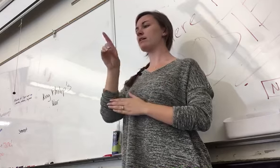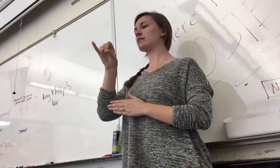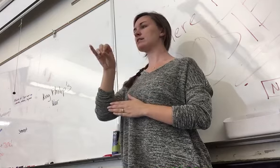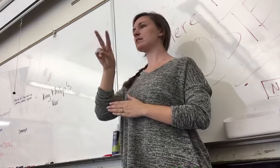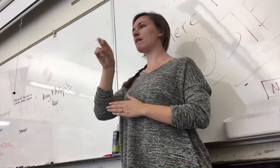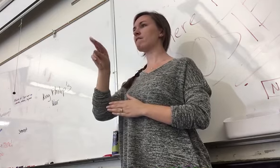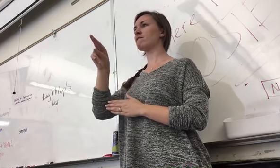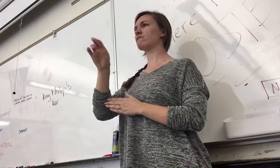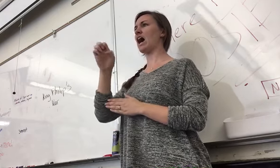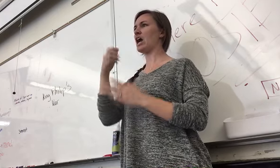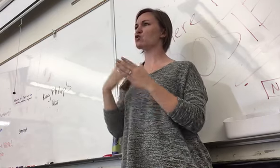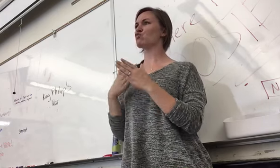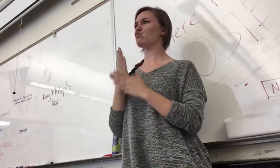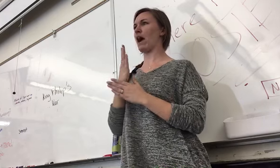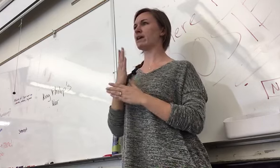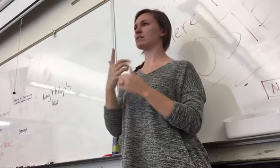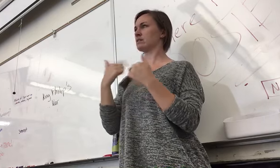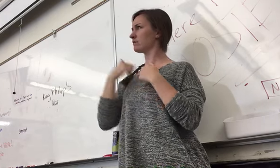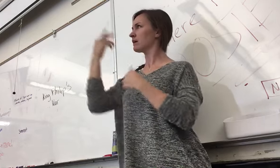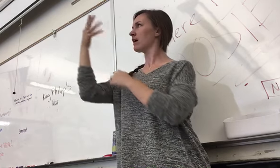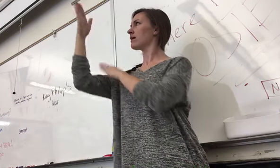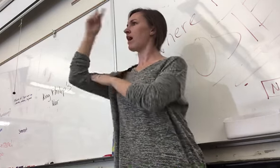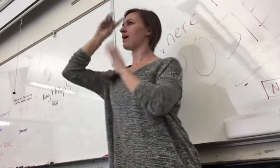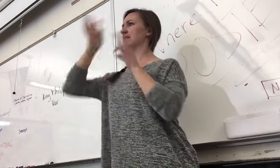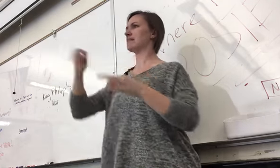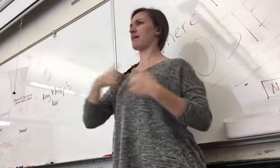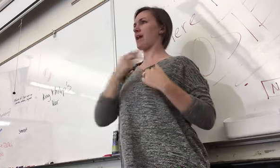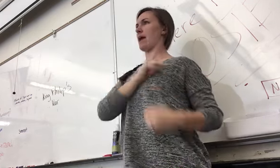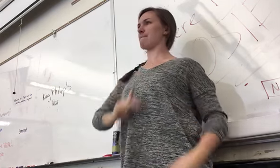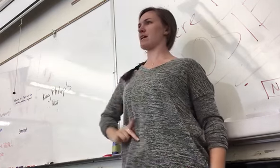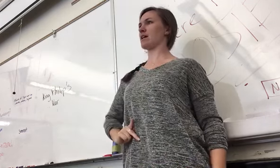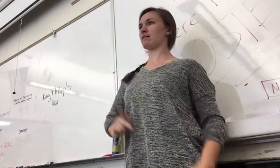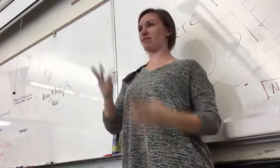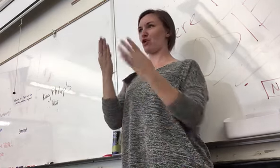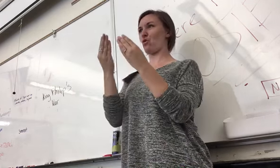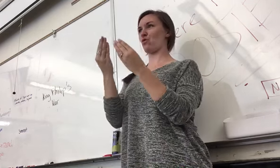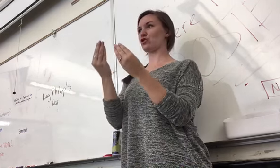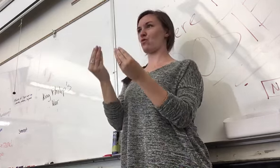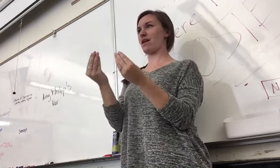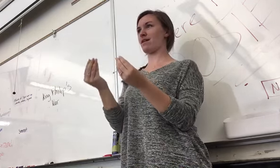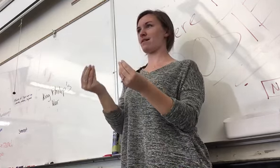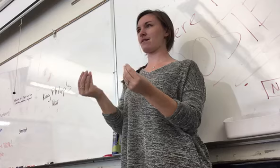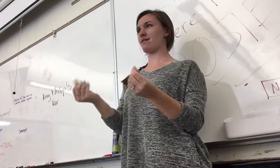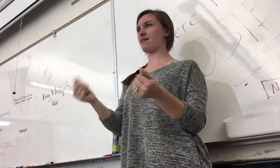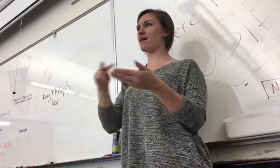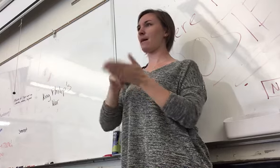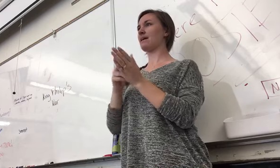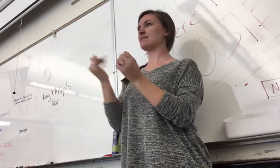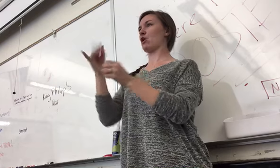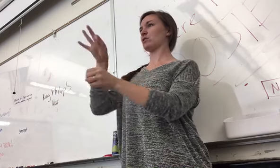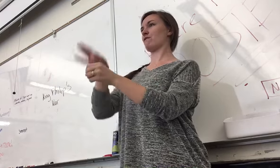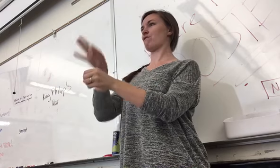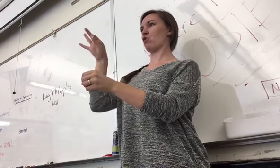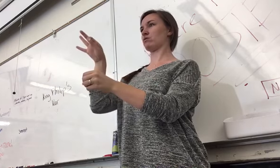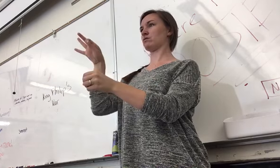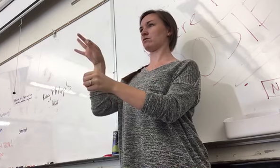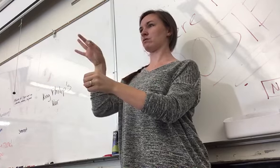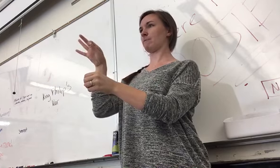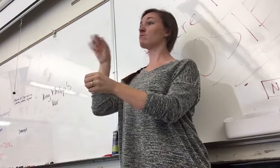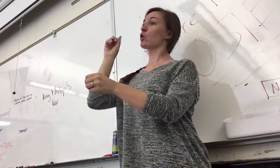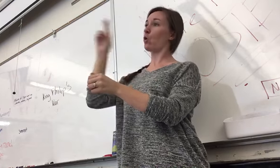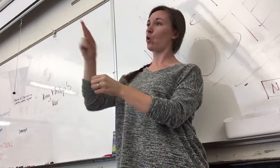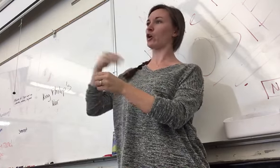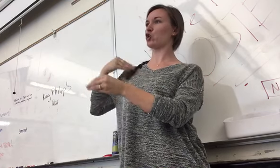minister rather than having it be on the king. No longer is the king designated by God. It is now designated by